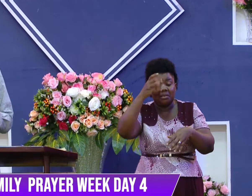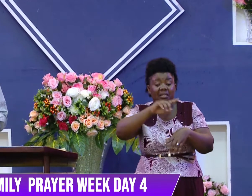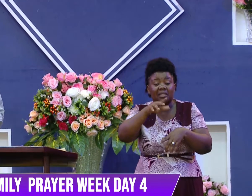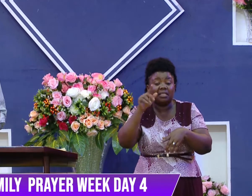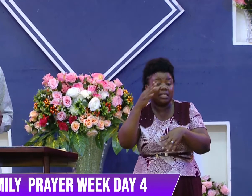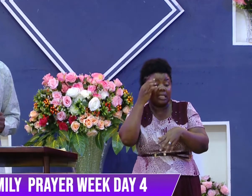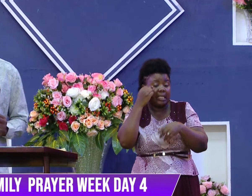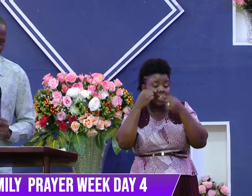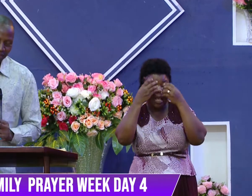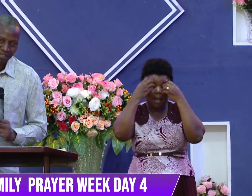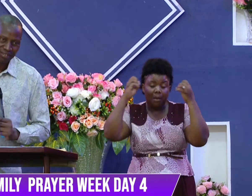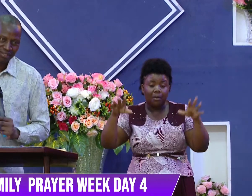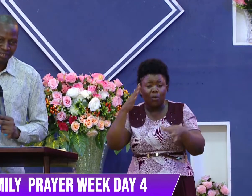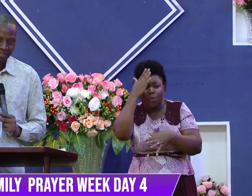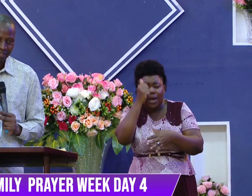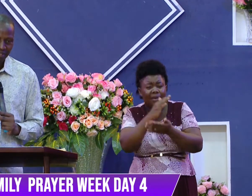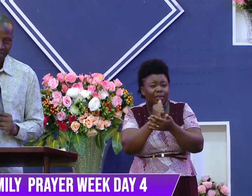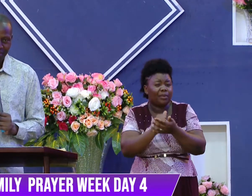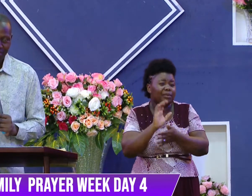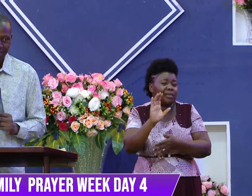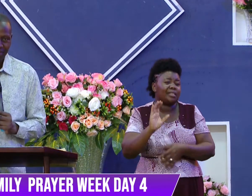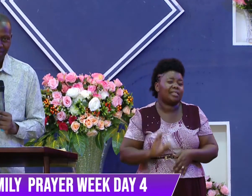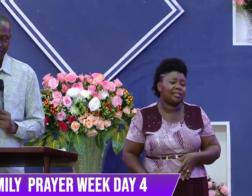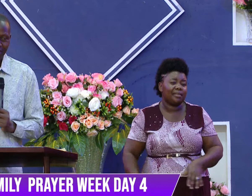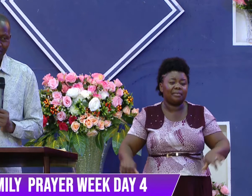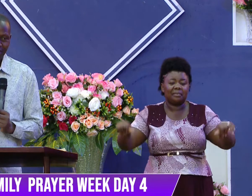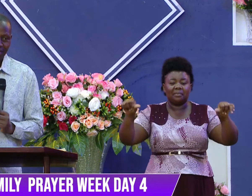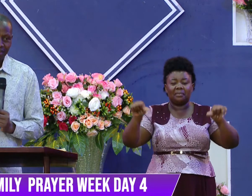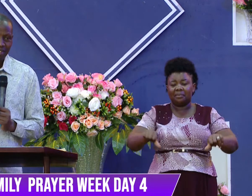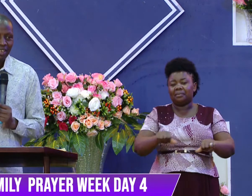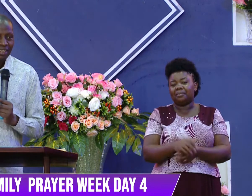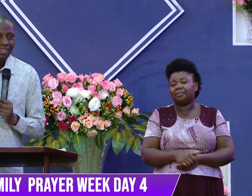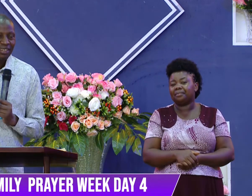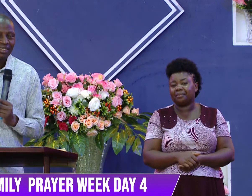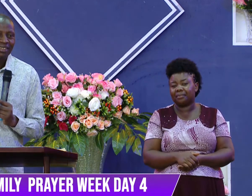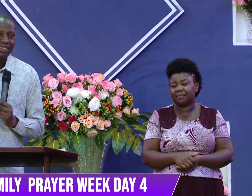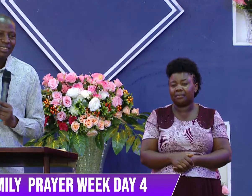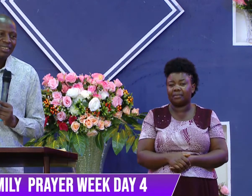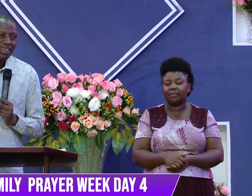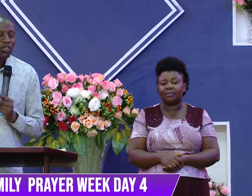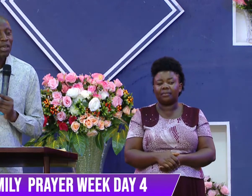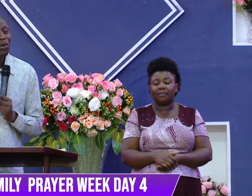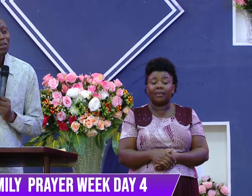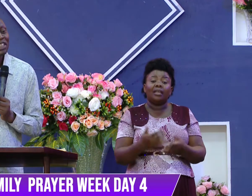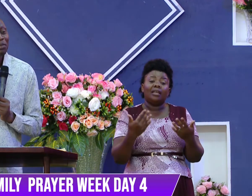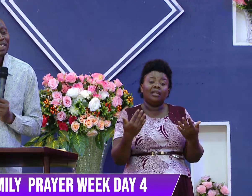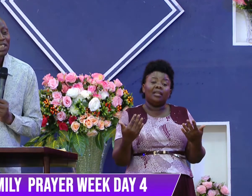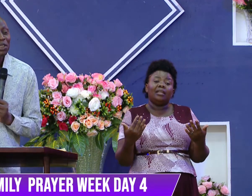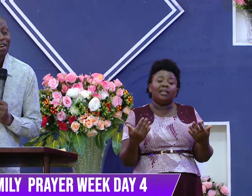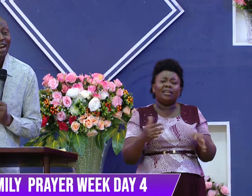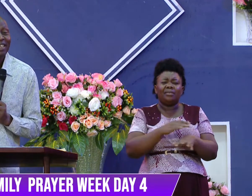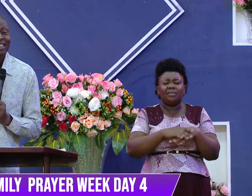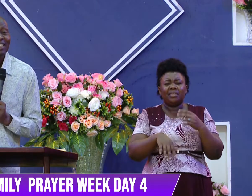a mighty man, an anointed man, died when his eyes were plucked out. Why? Because of his character.